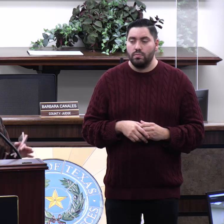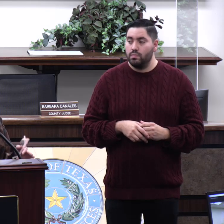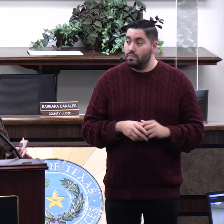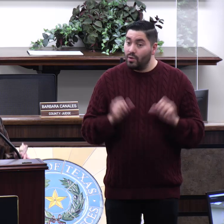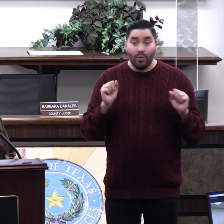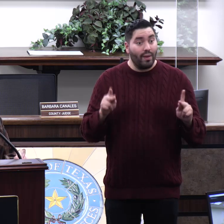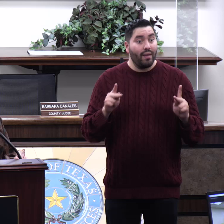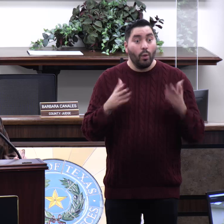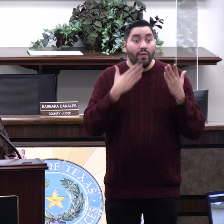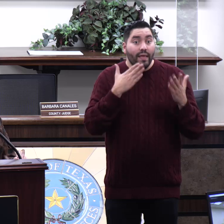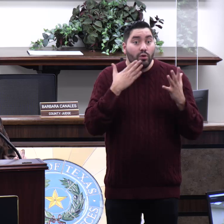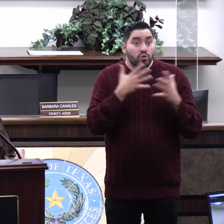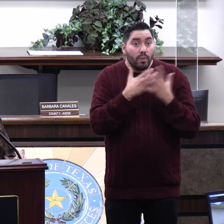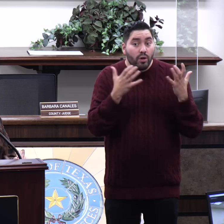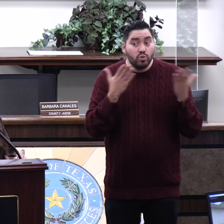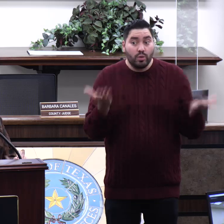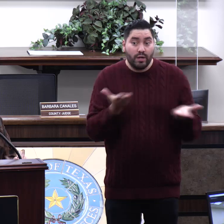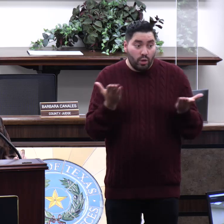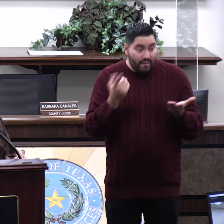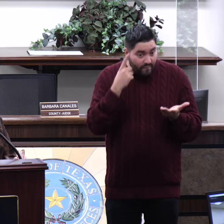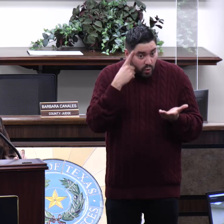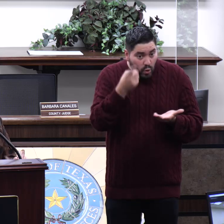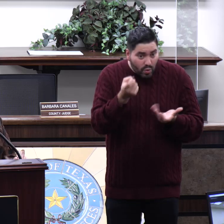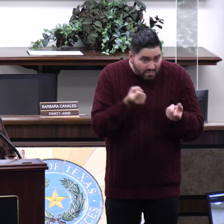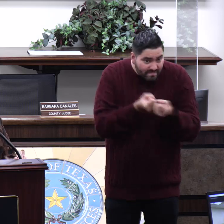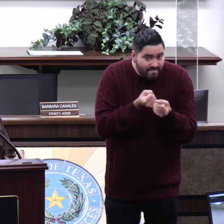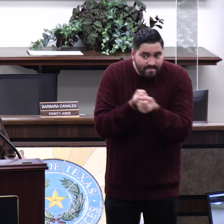Okay, well, thank you so much. We're here for you. I know